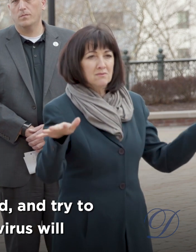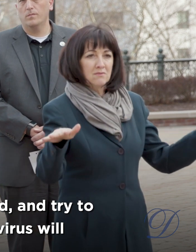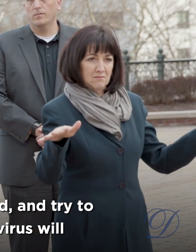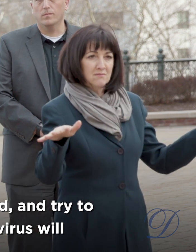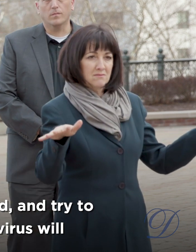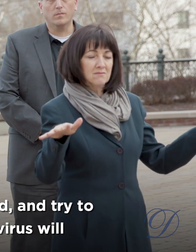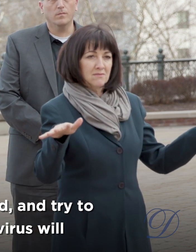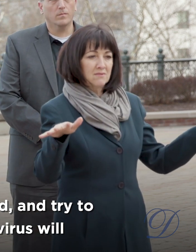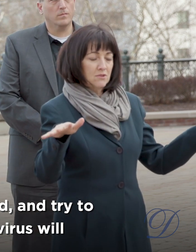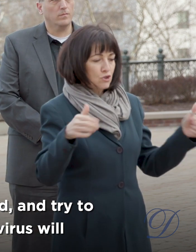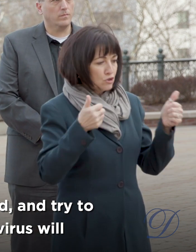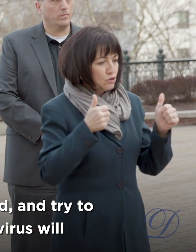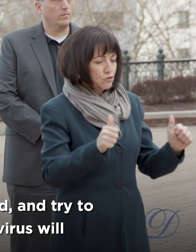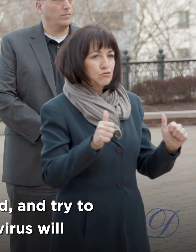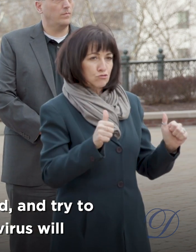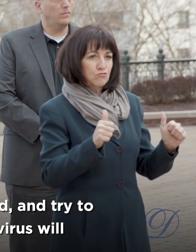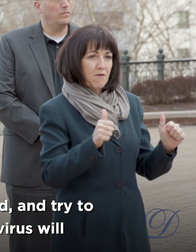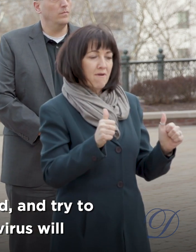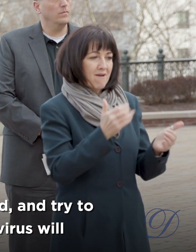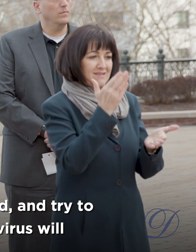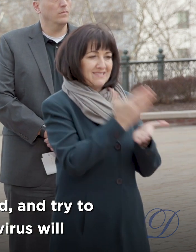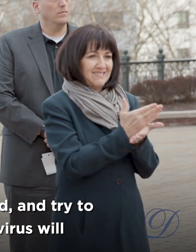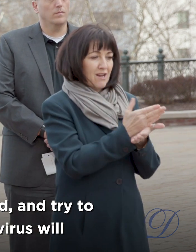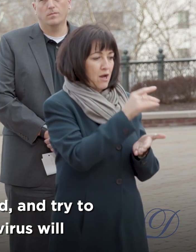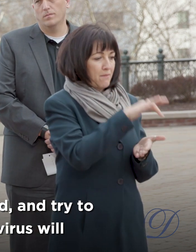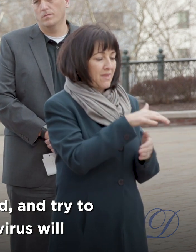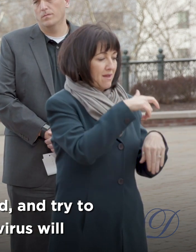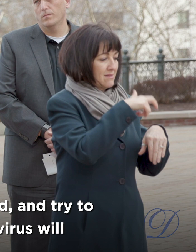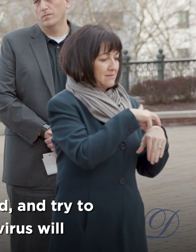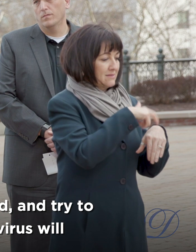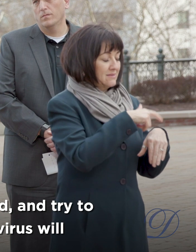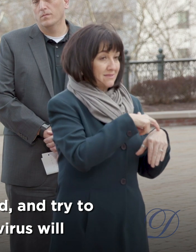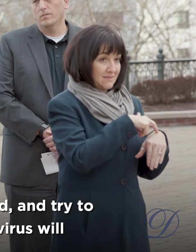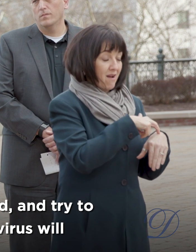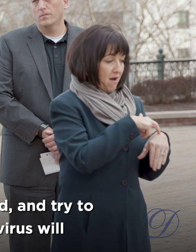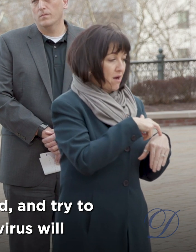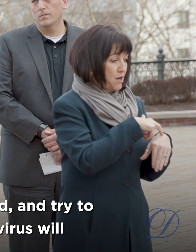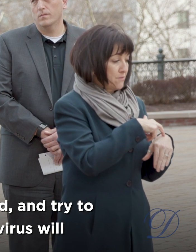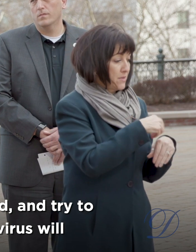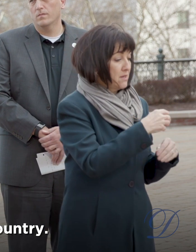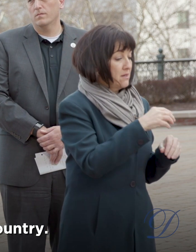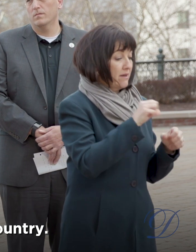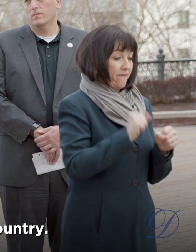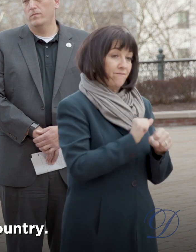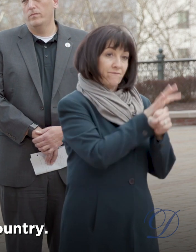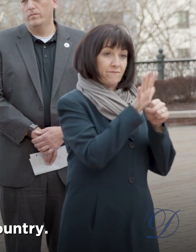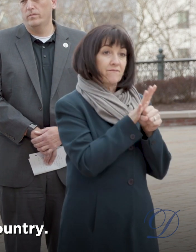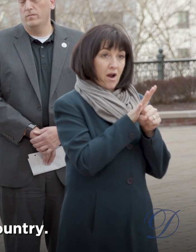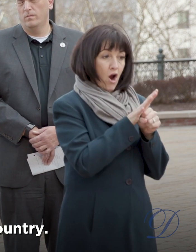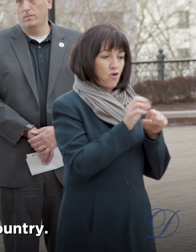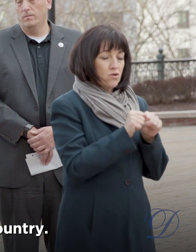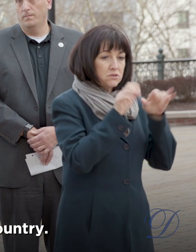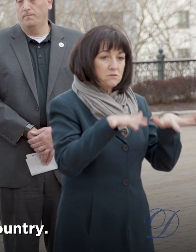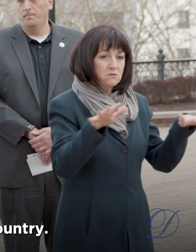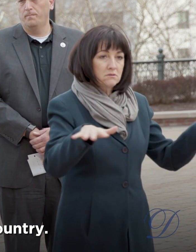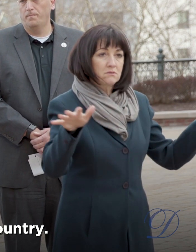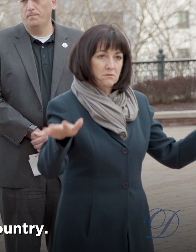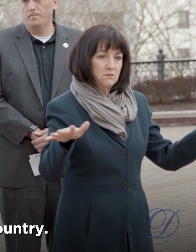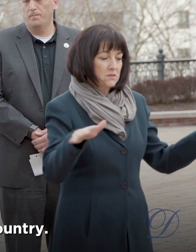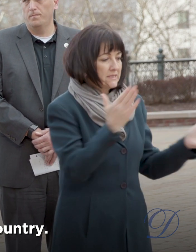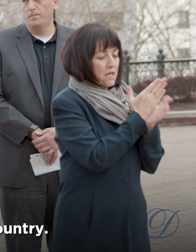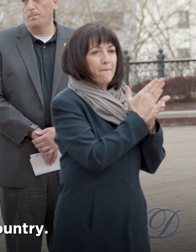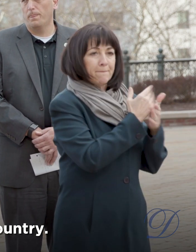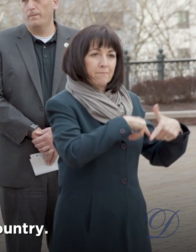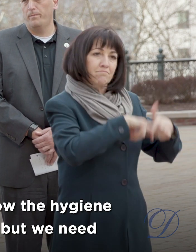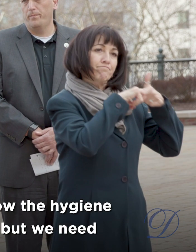end, and try to shorten the time when the virus will be tearing through our